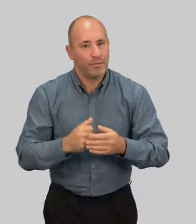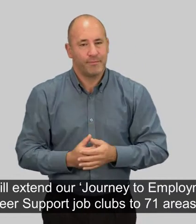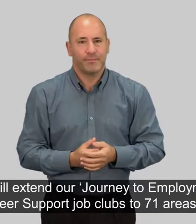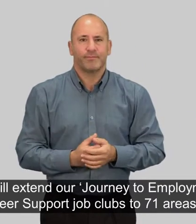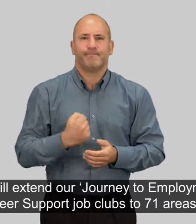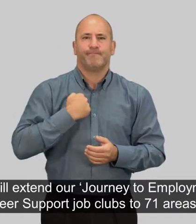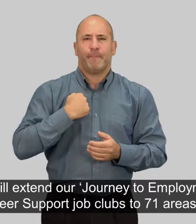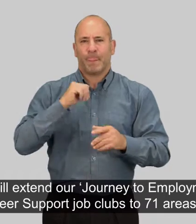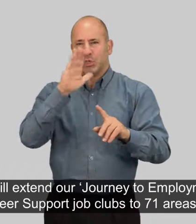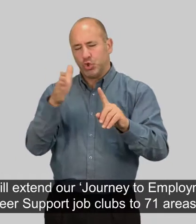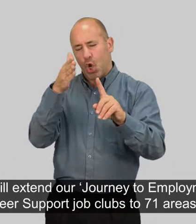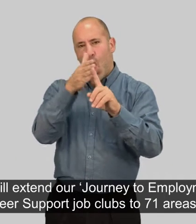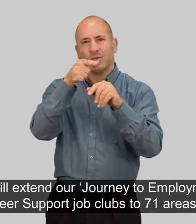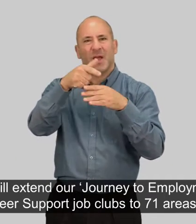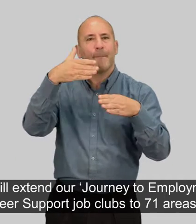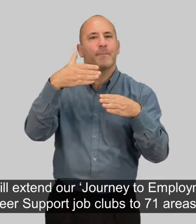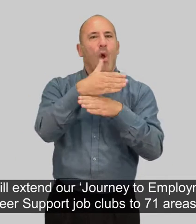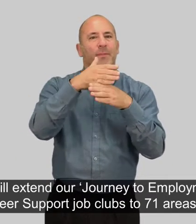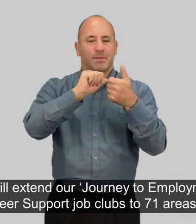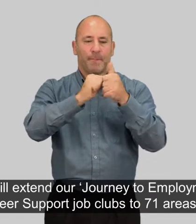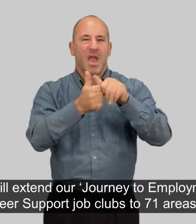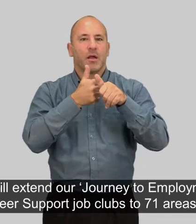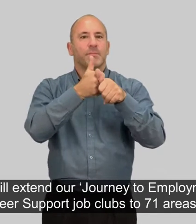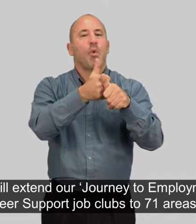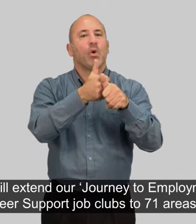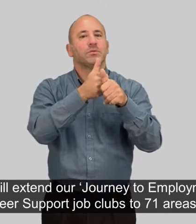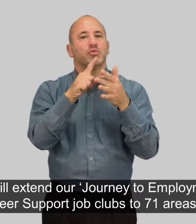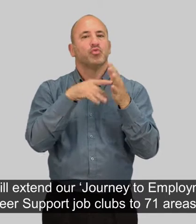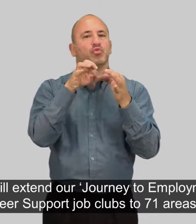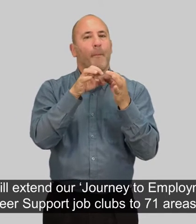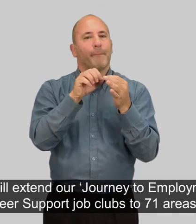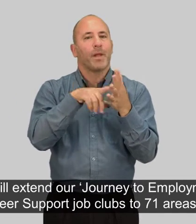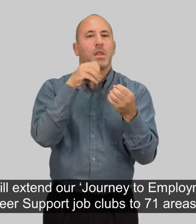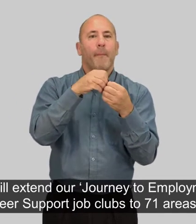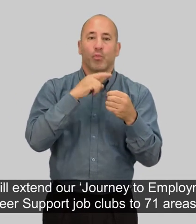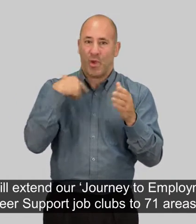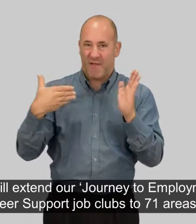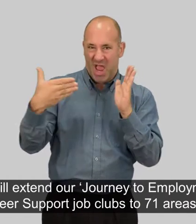We will extend our Journey to Employment peer support job clubs to 71 areas.